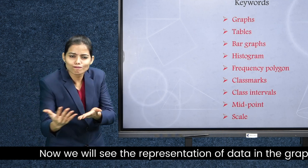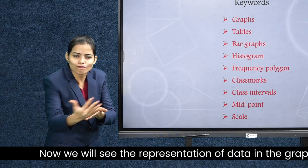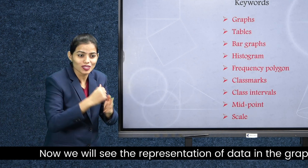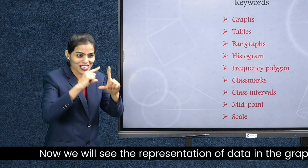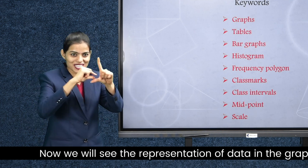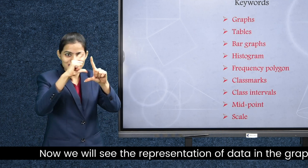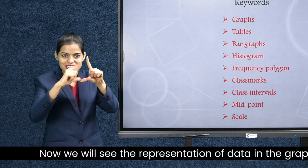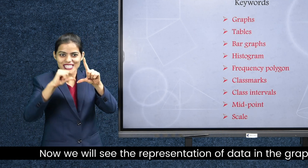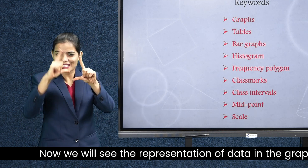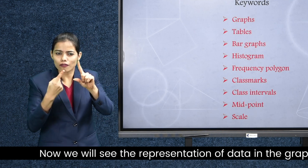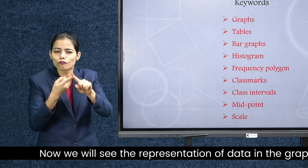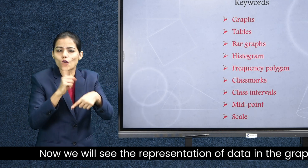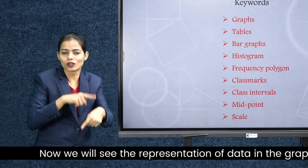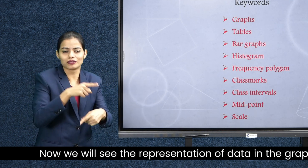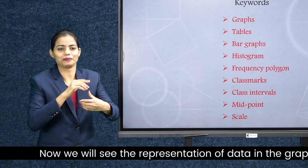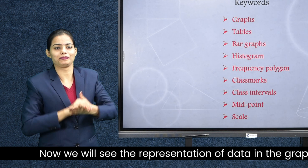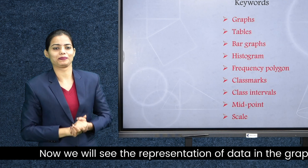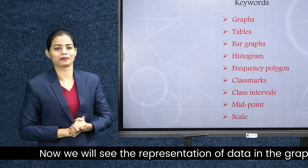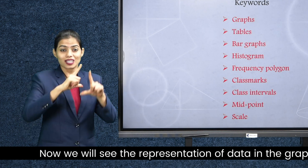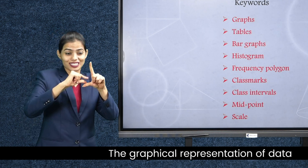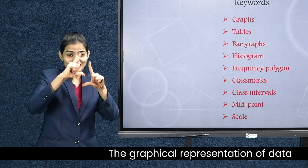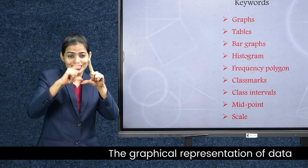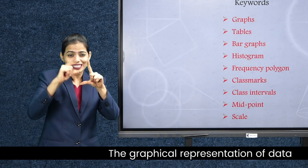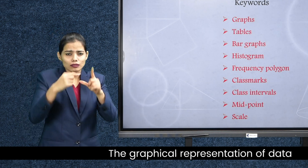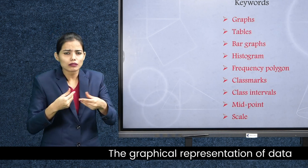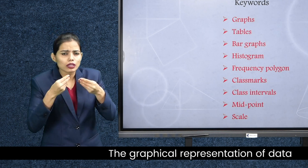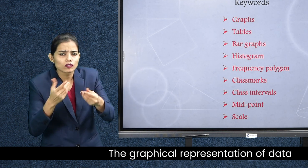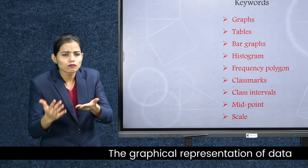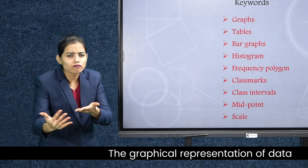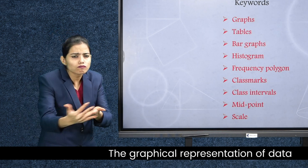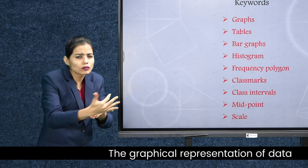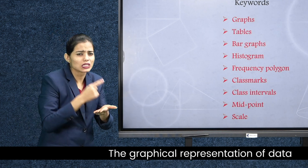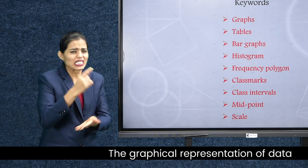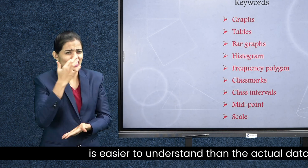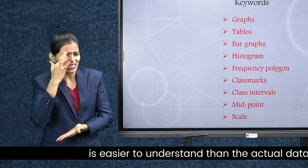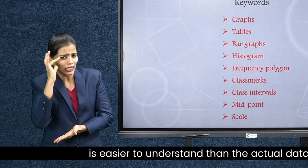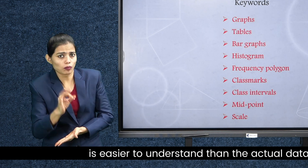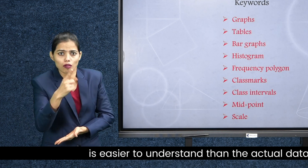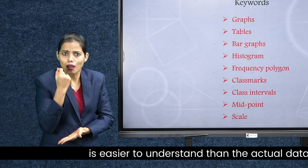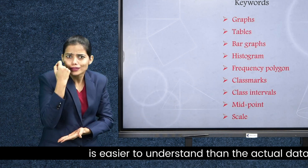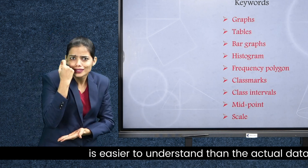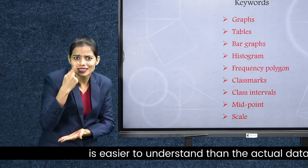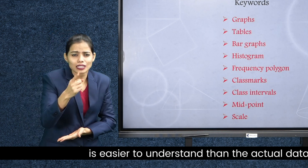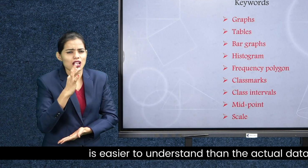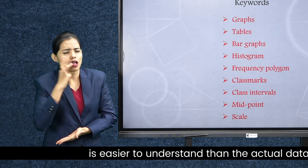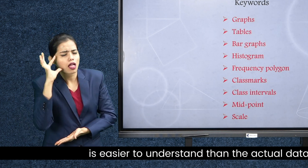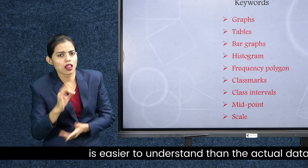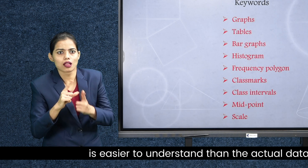data in the graphical form. The graphical representation of data is easier to understand than the actual